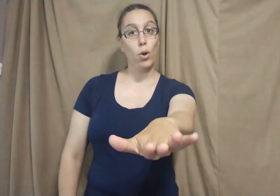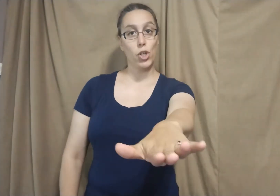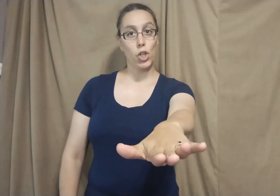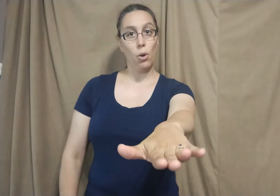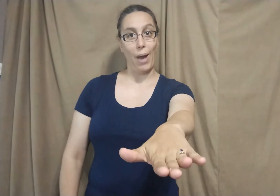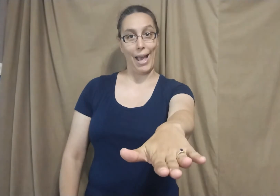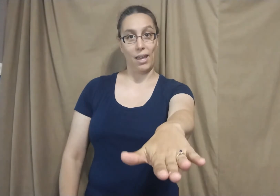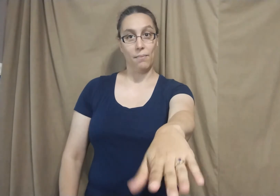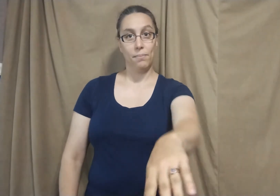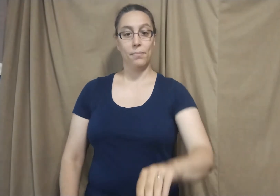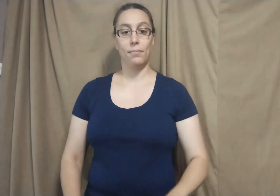push away.